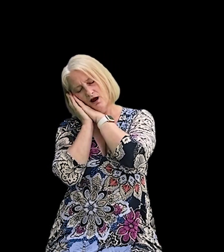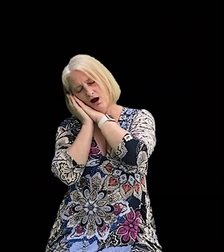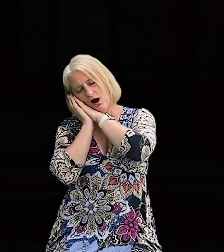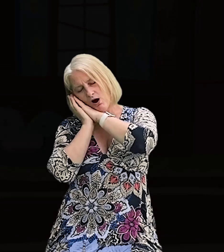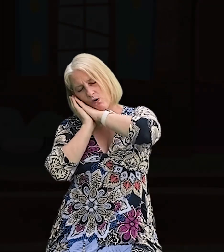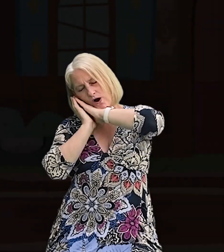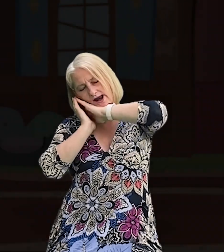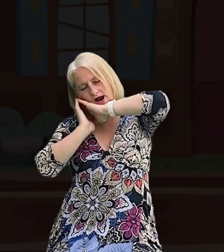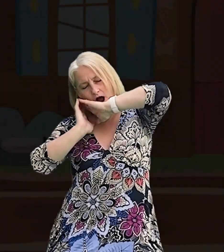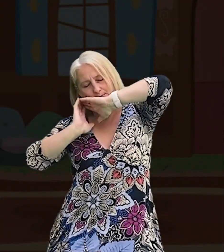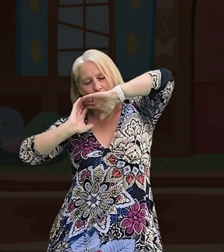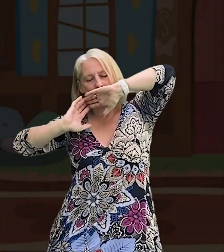Wake up.